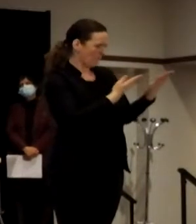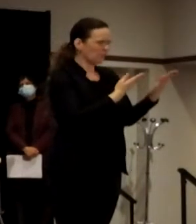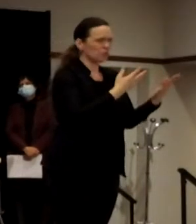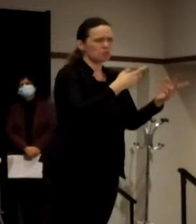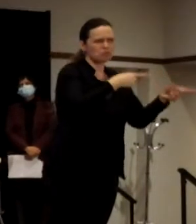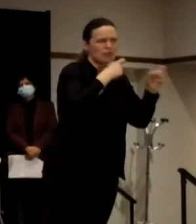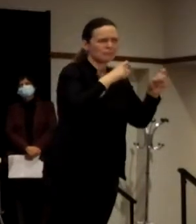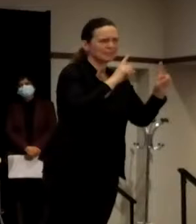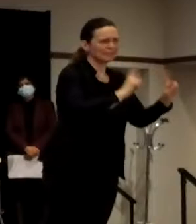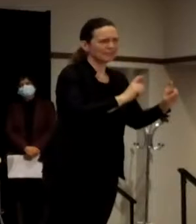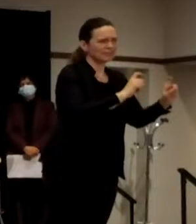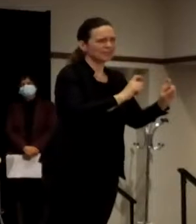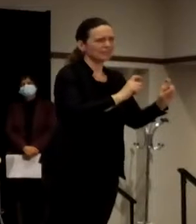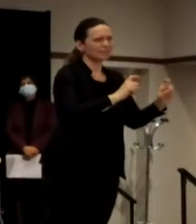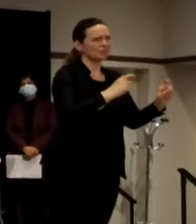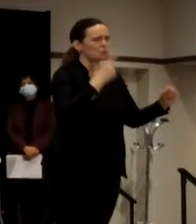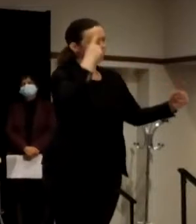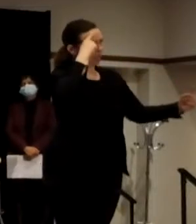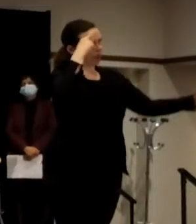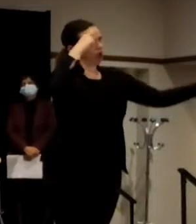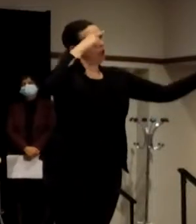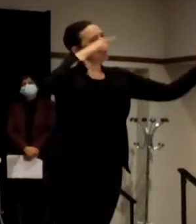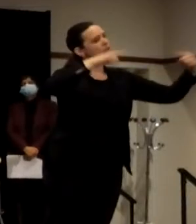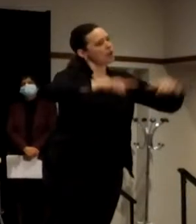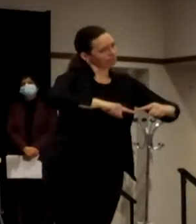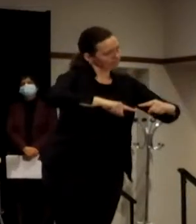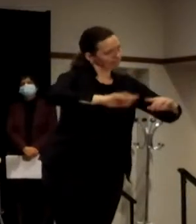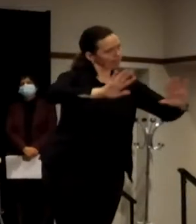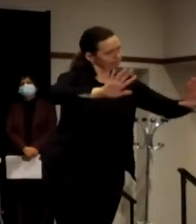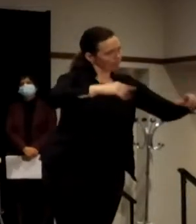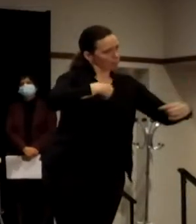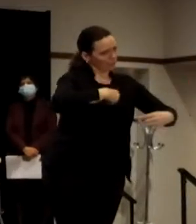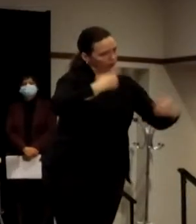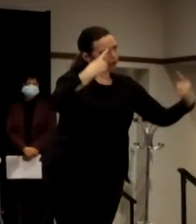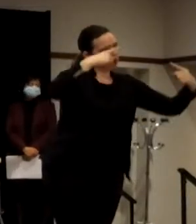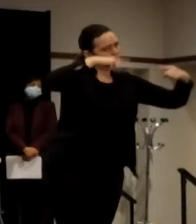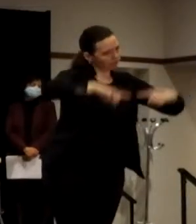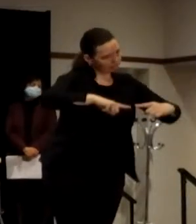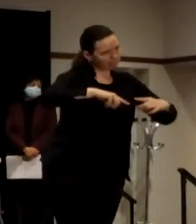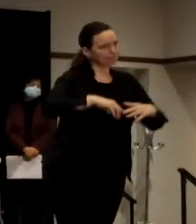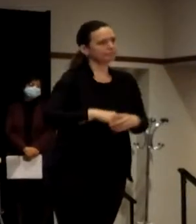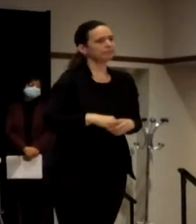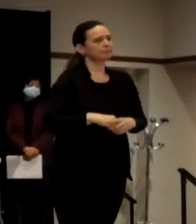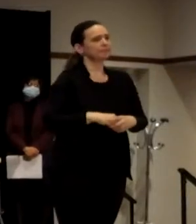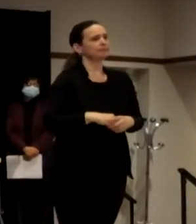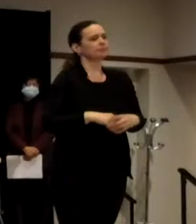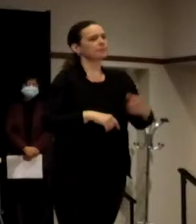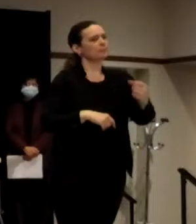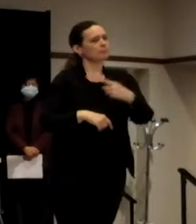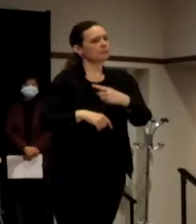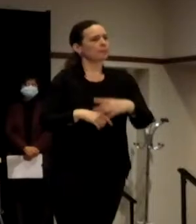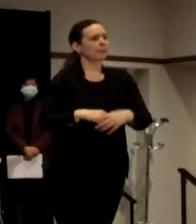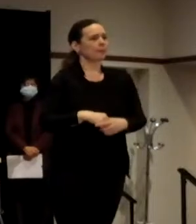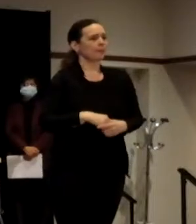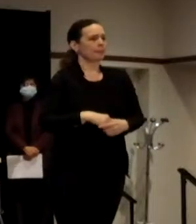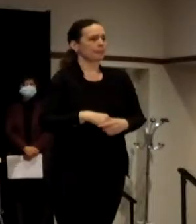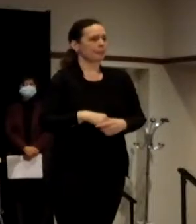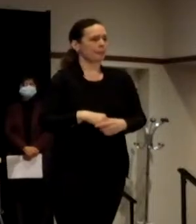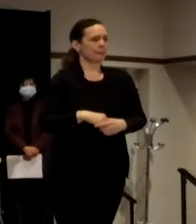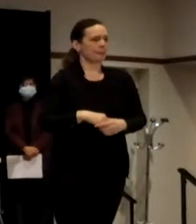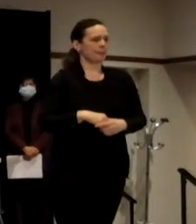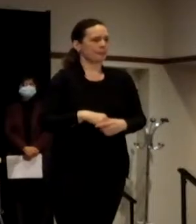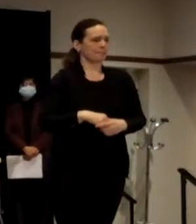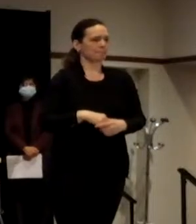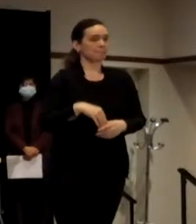there, essentially, and I think it was a good exercise. And I know you have to crawl before you can walk, but is there any